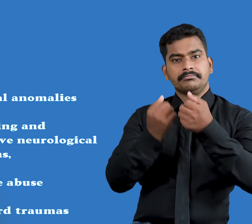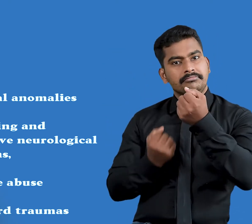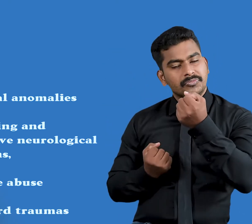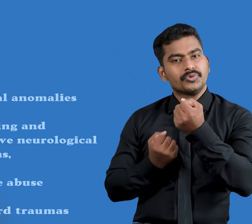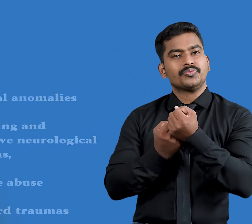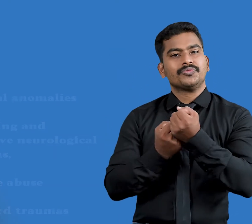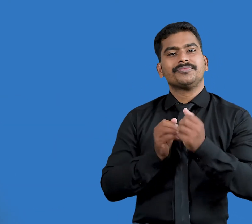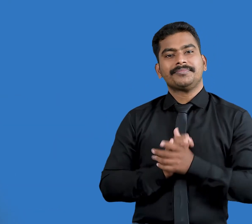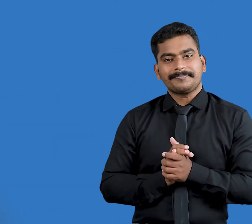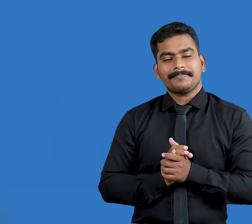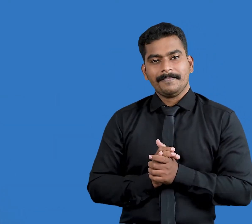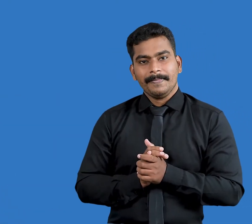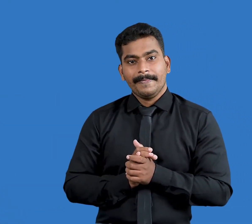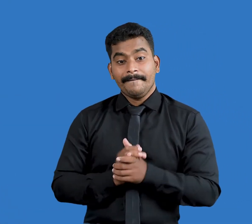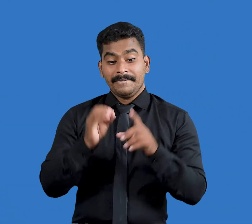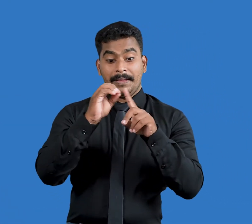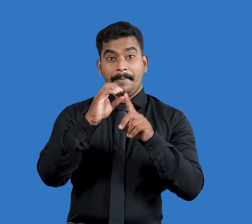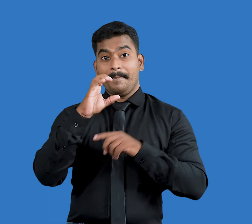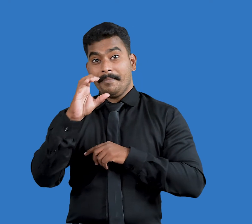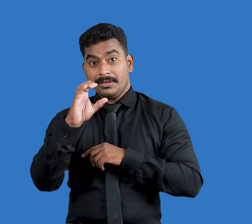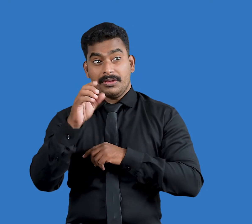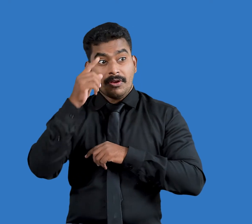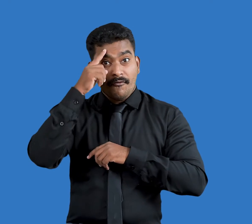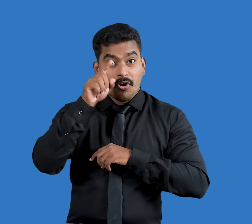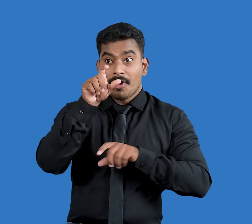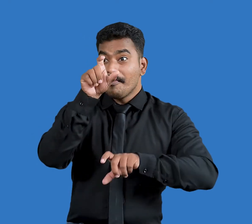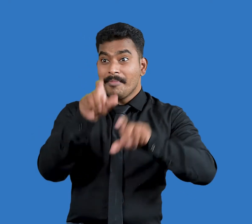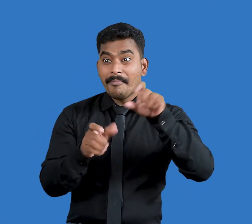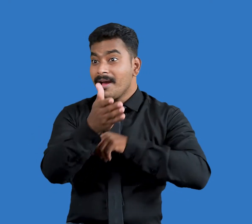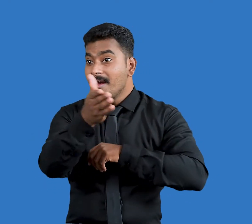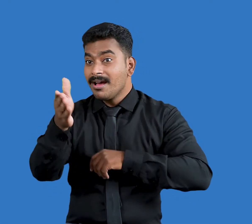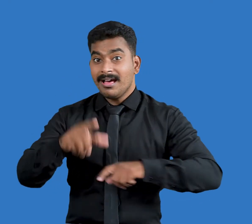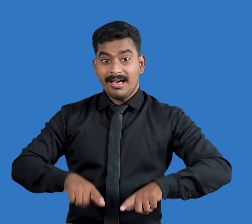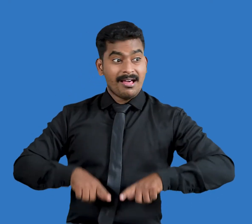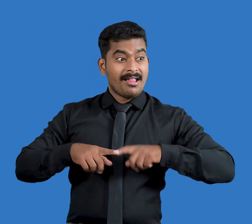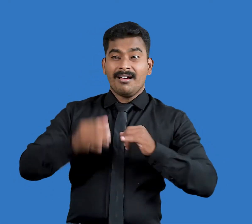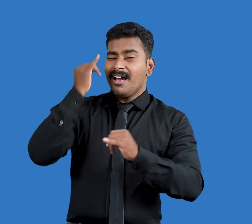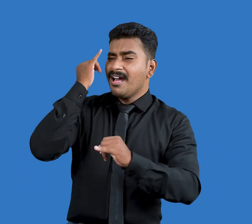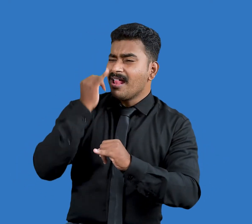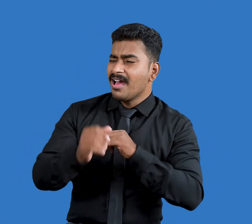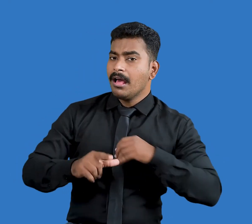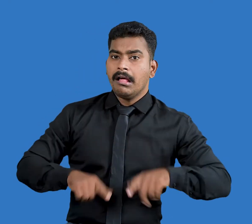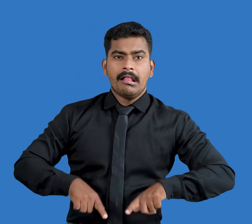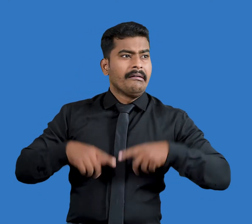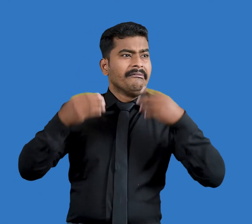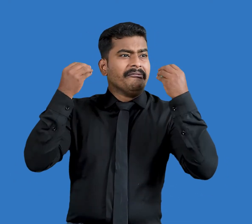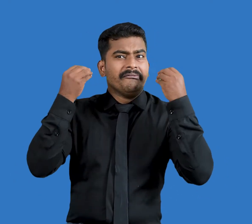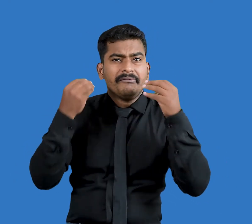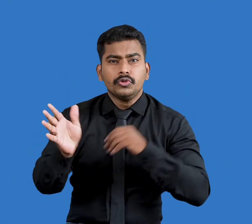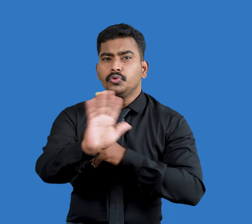progressive neurological conditions, substance abuse, and spinal cord traumas. Palliative care is